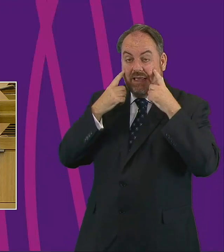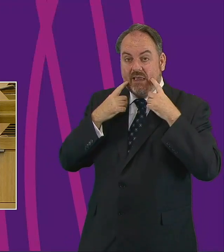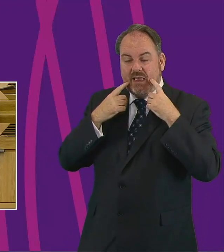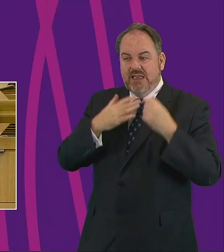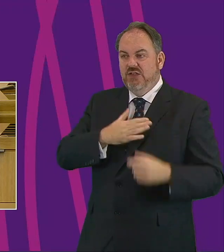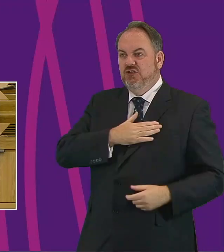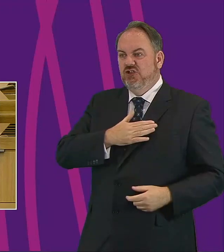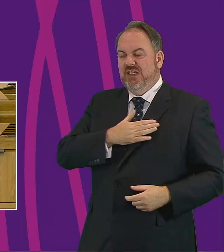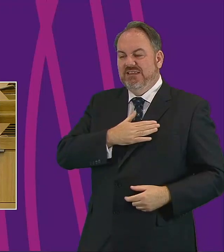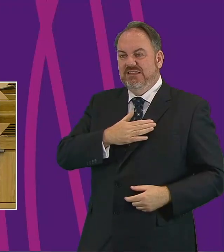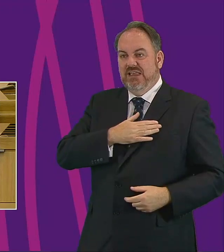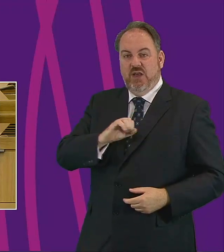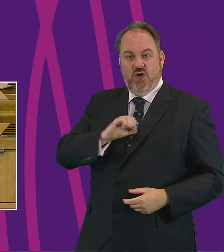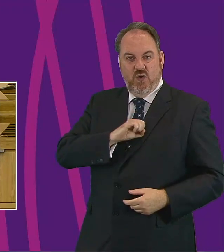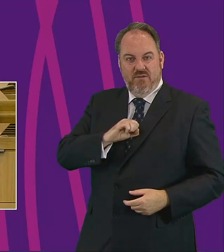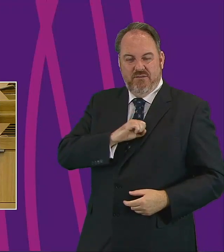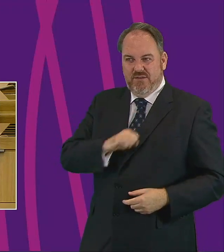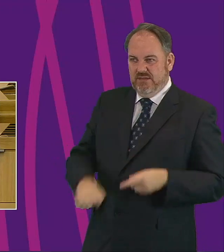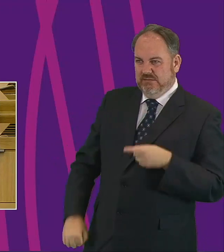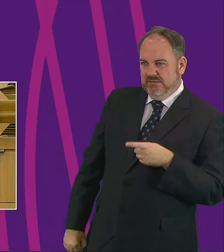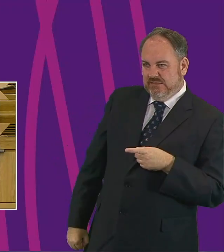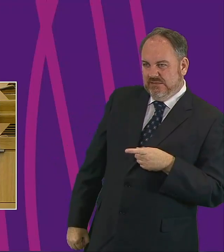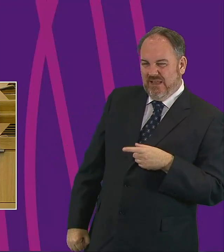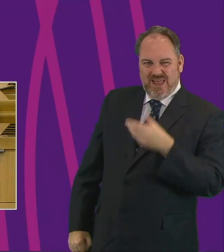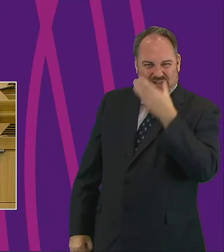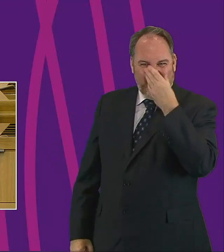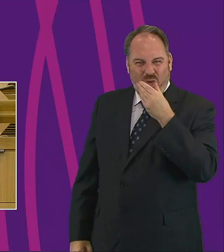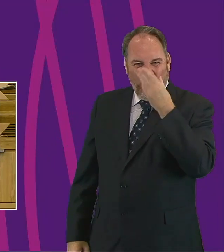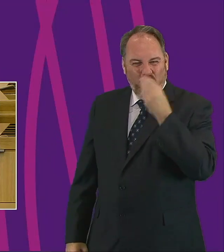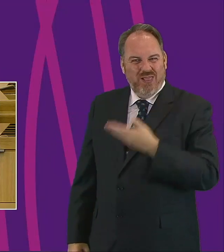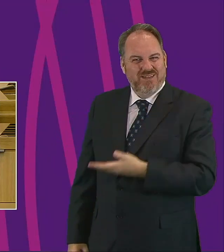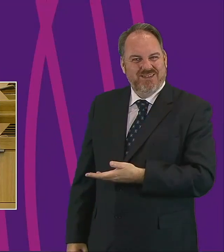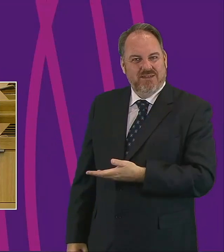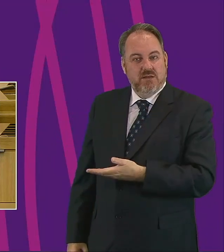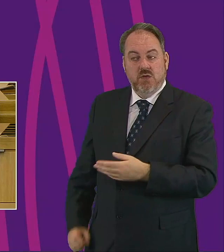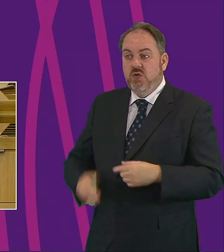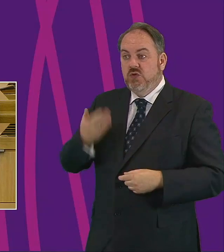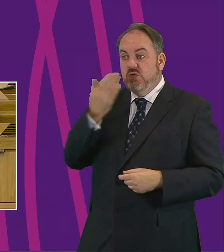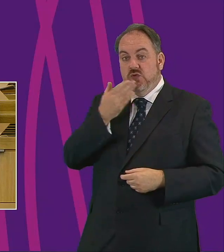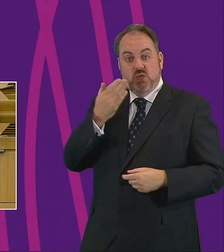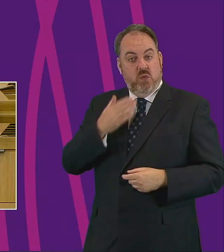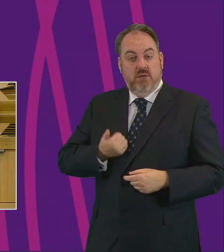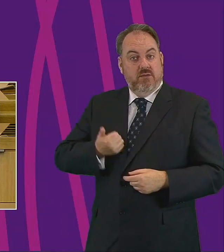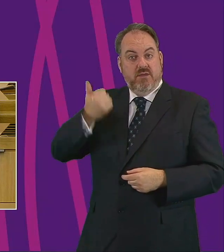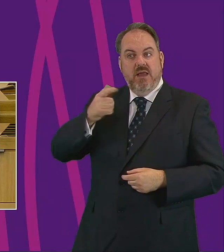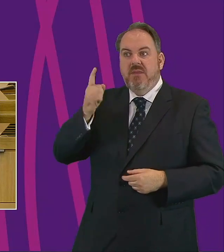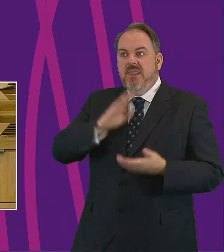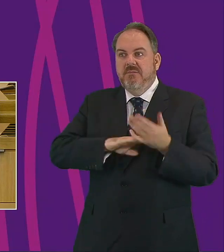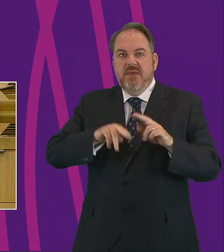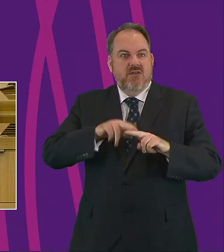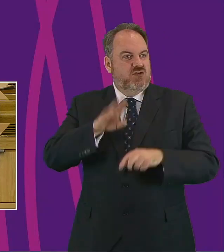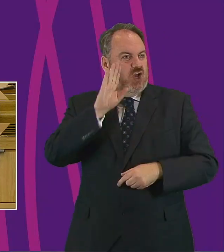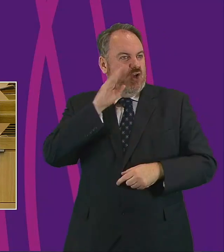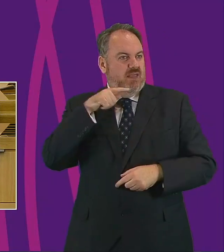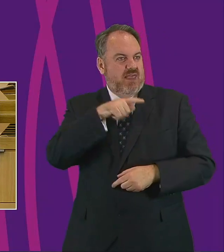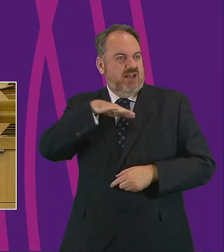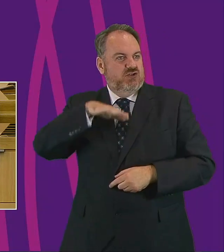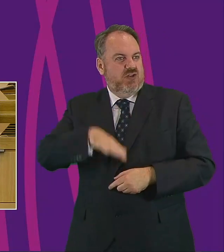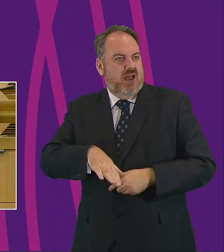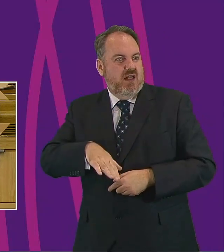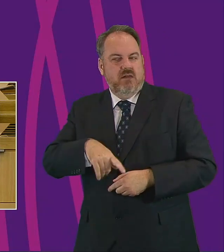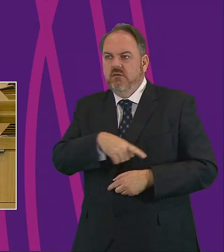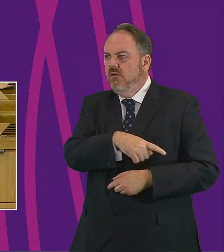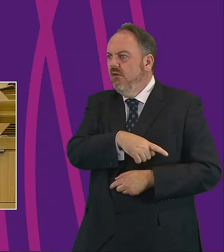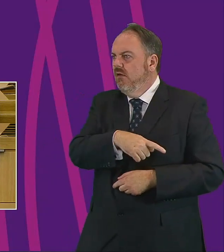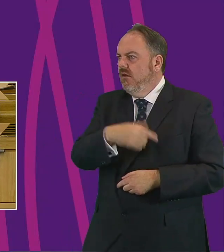chesty cough. In other words, sounds very much like a cold. The school were fine, but when parents found out that that child had been sent home, there was